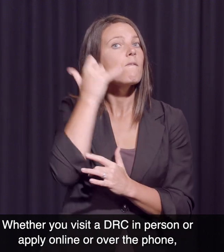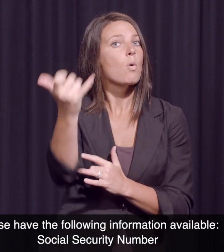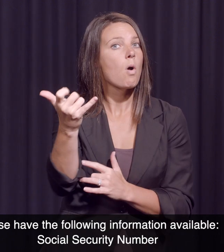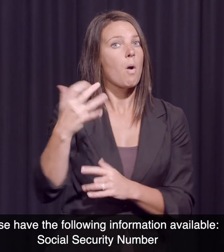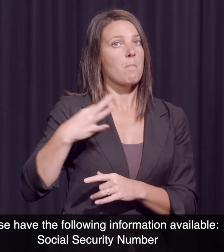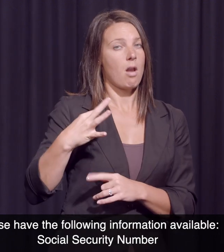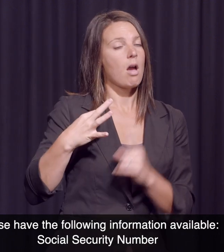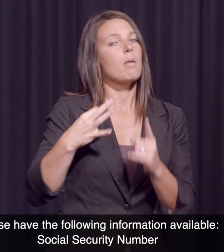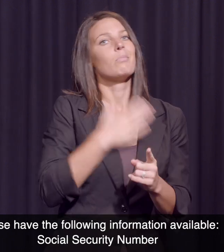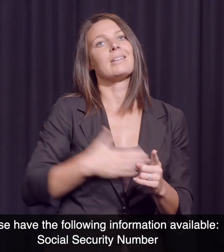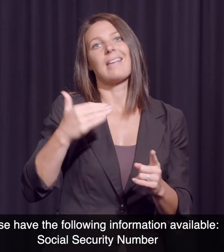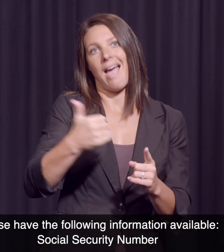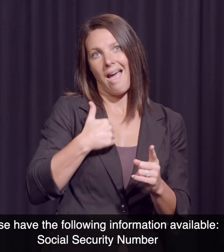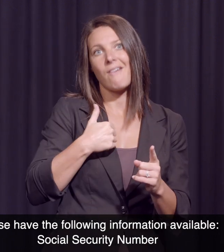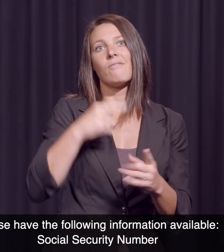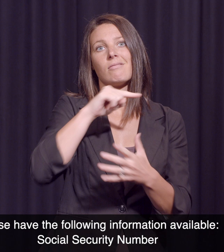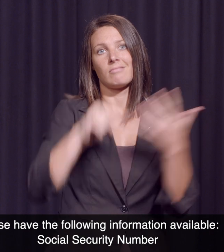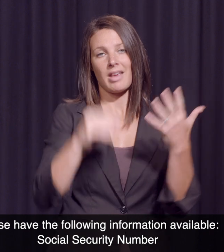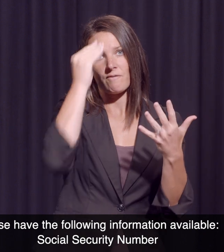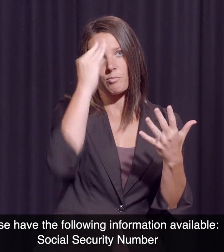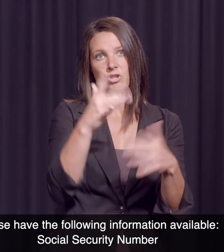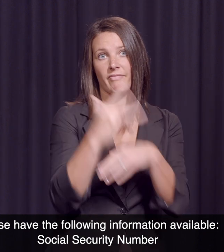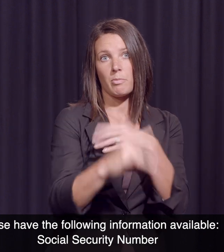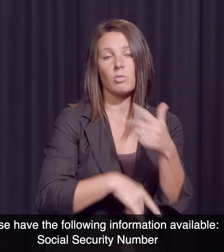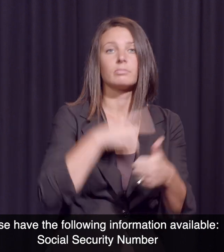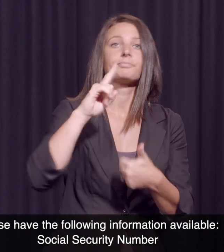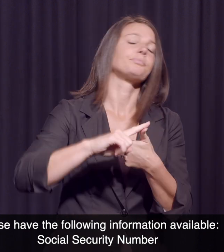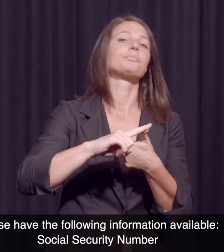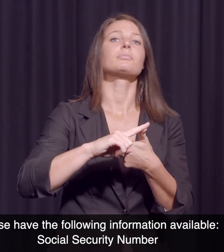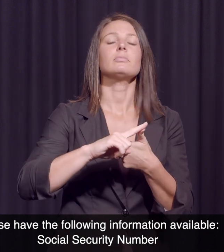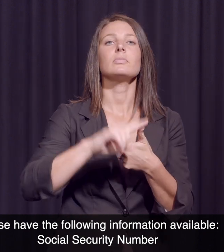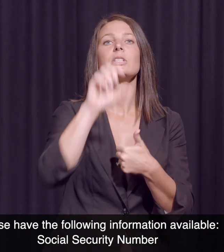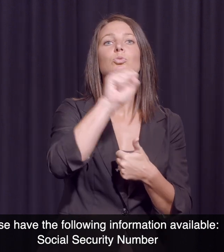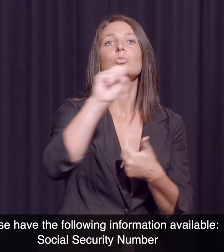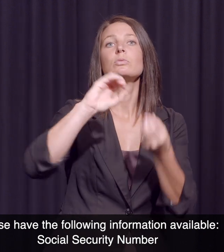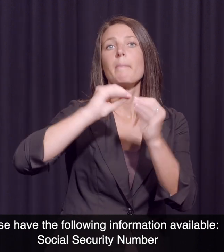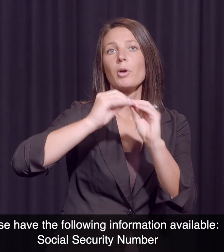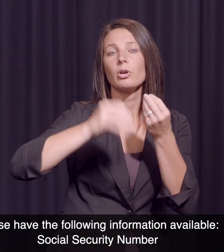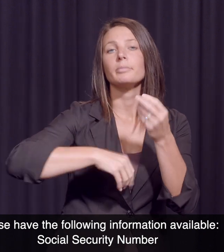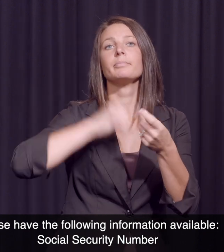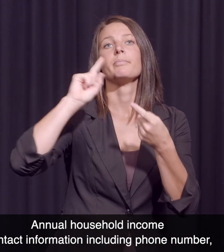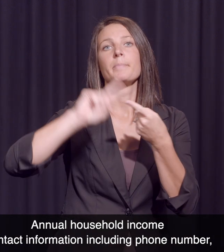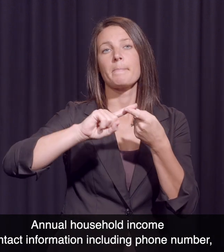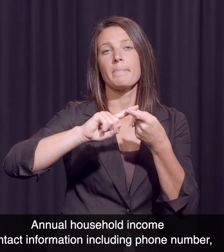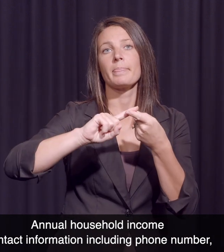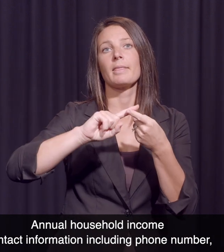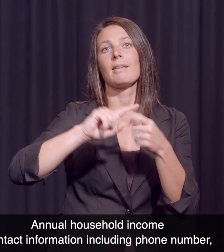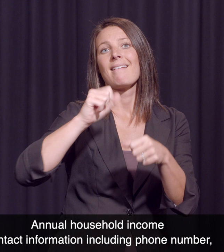please have the following information available. Social Security Number Annual Household